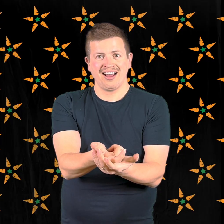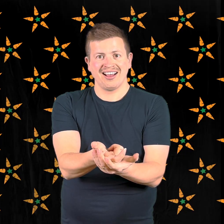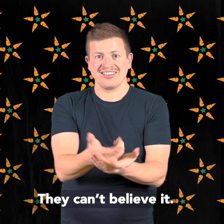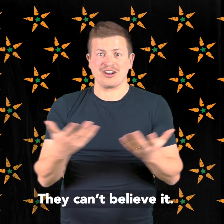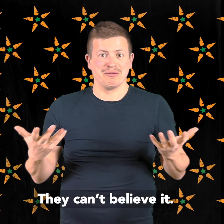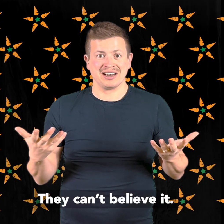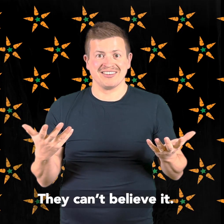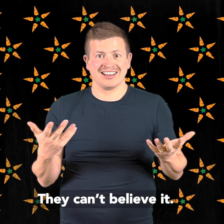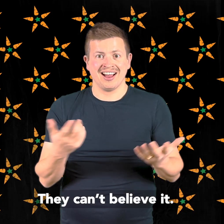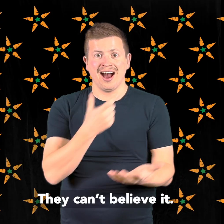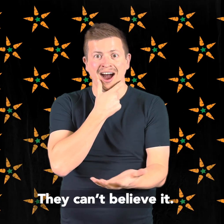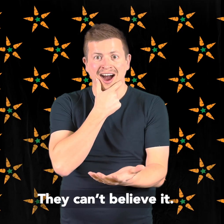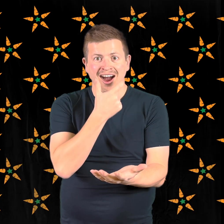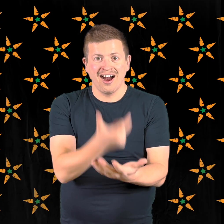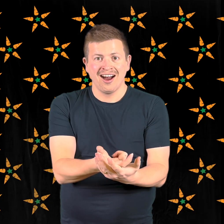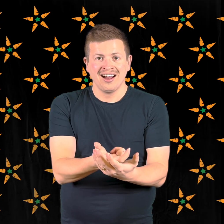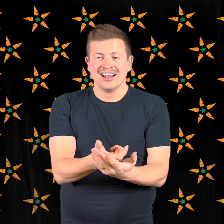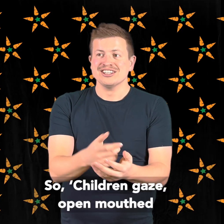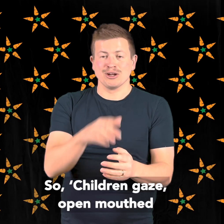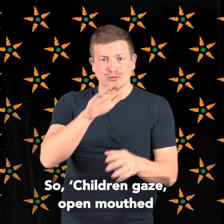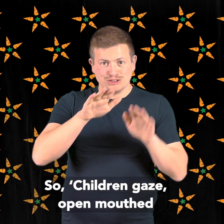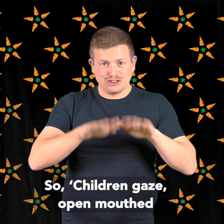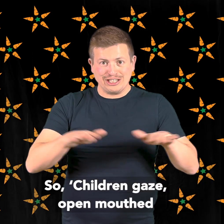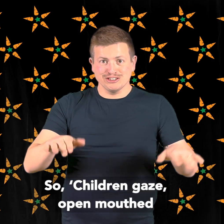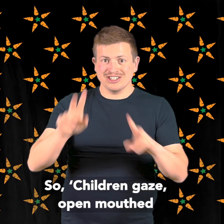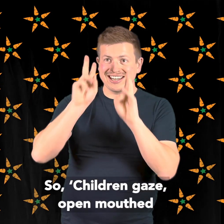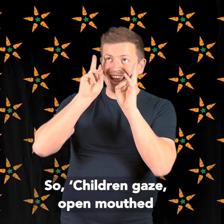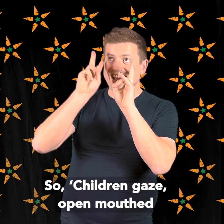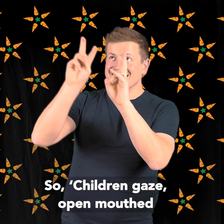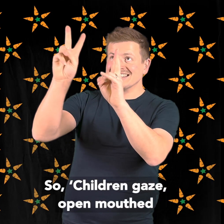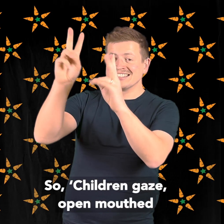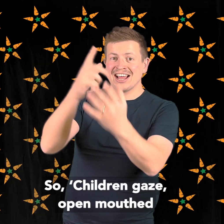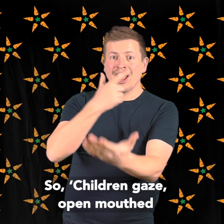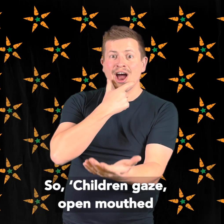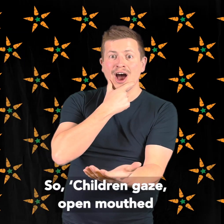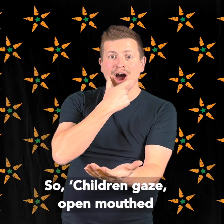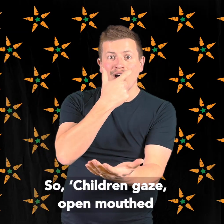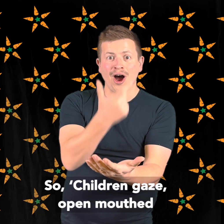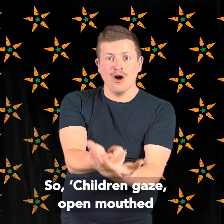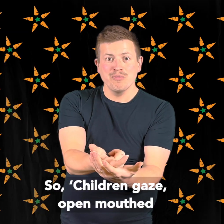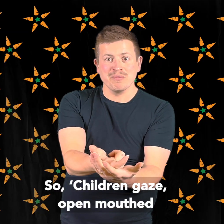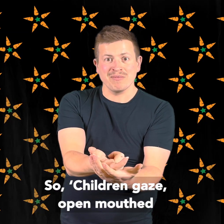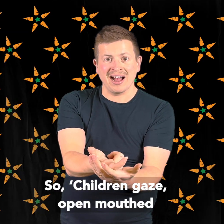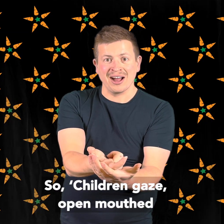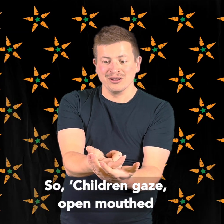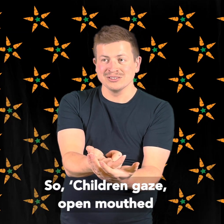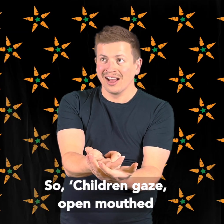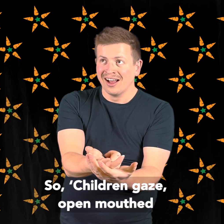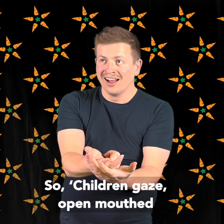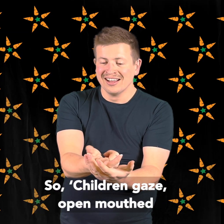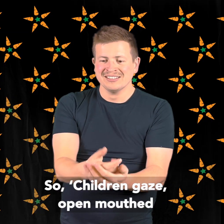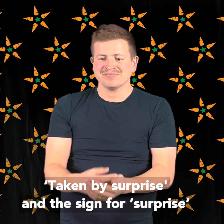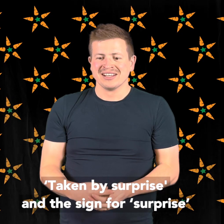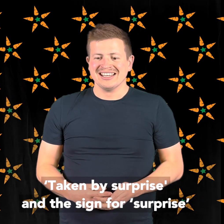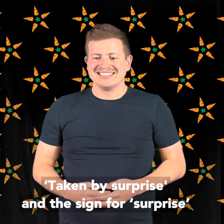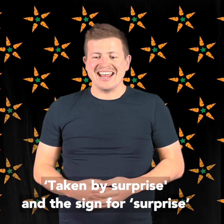I can't believe it. So children gaze, open mouth, taken